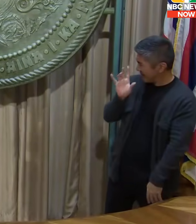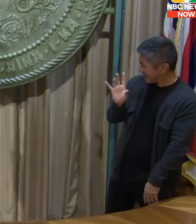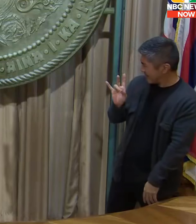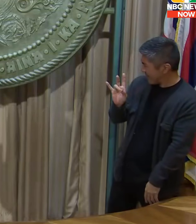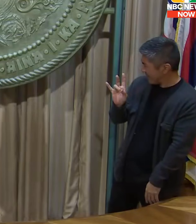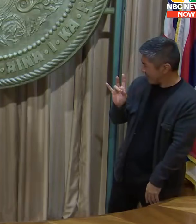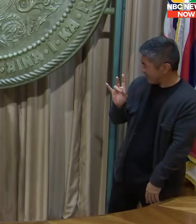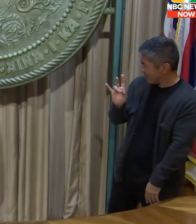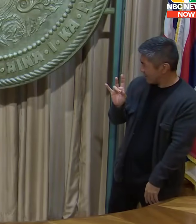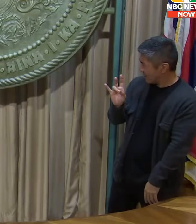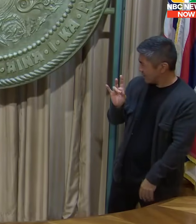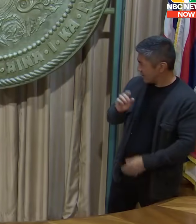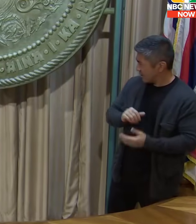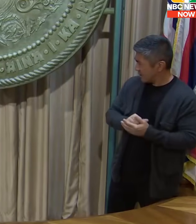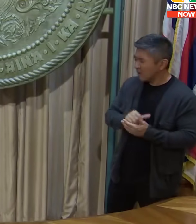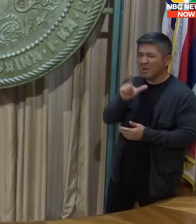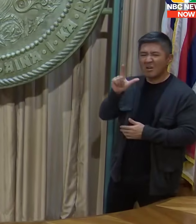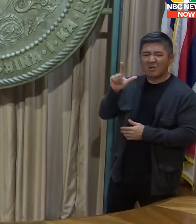more up-to-date data.